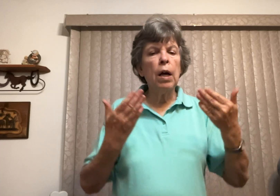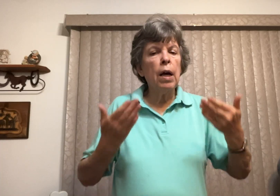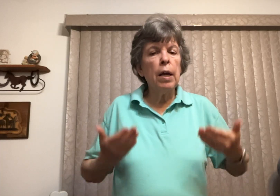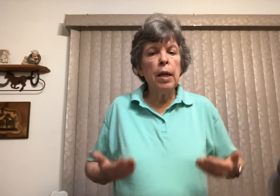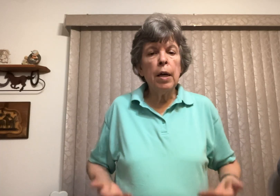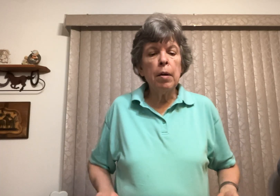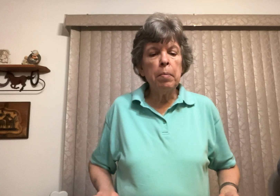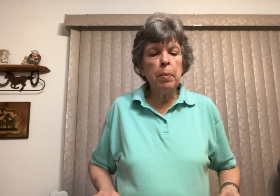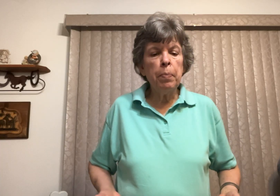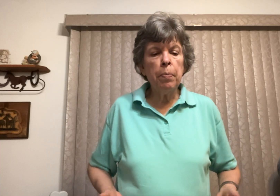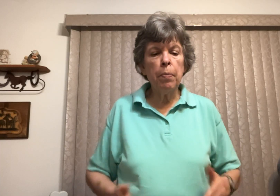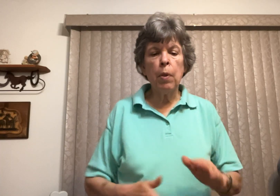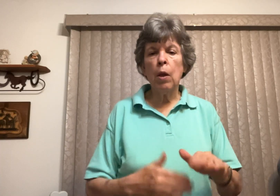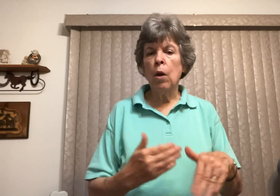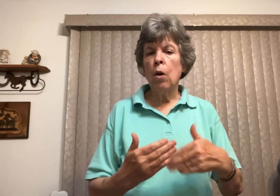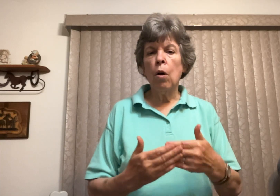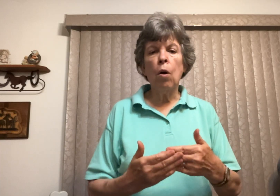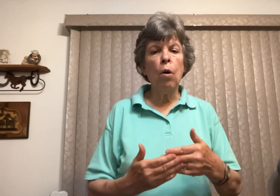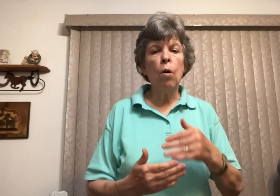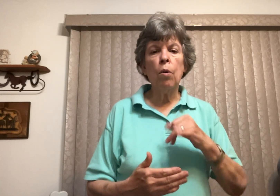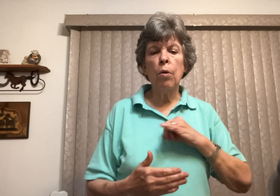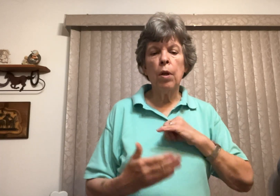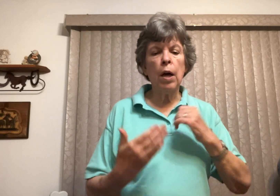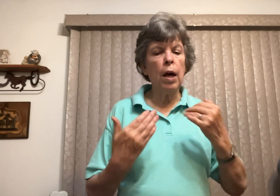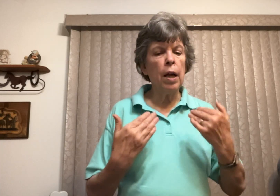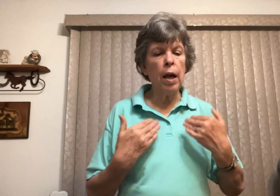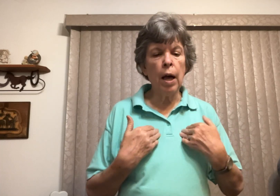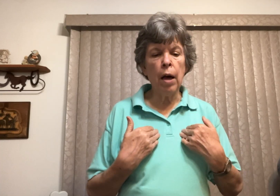I am, all I have.